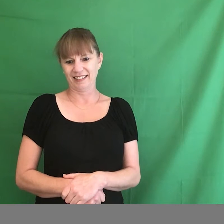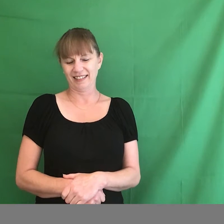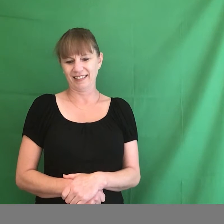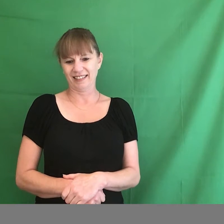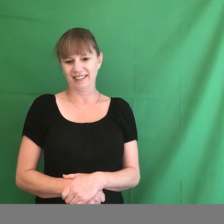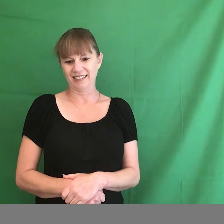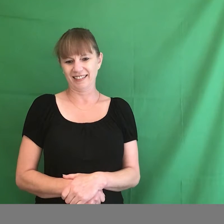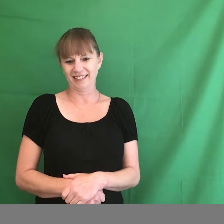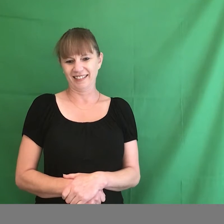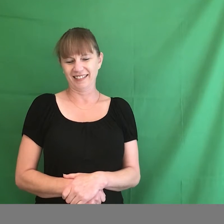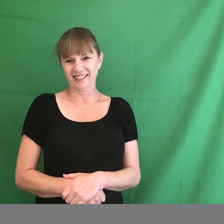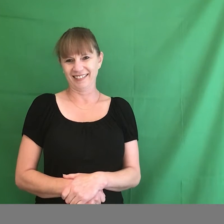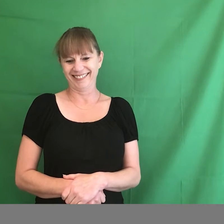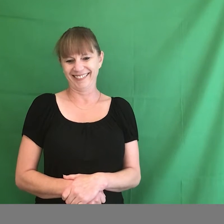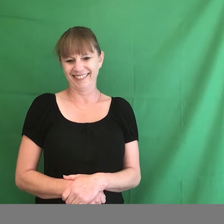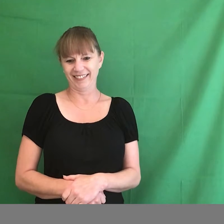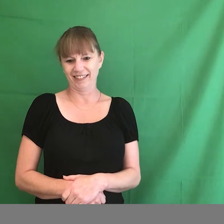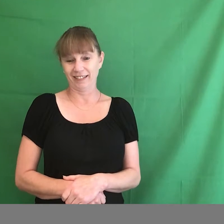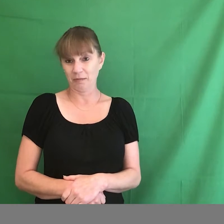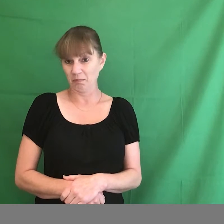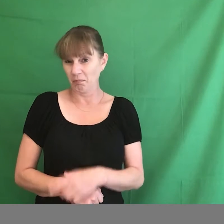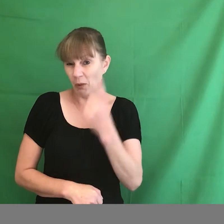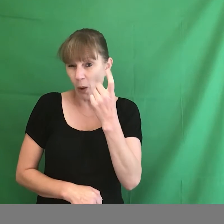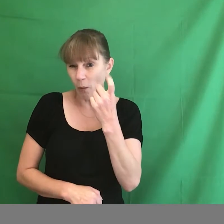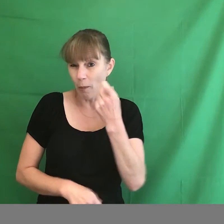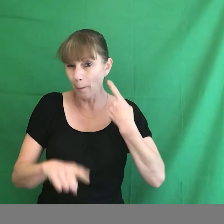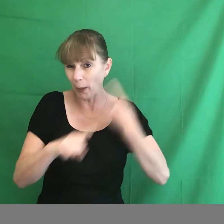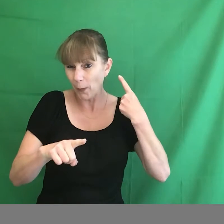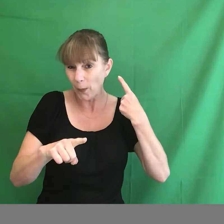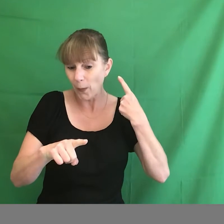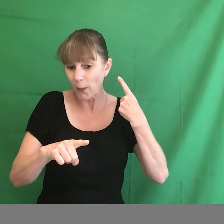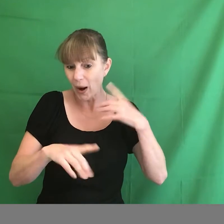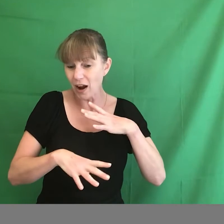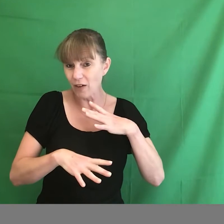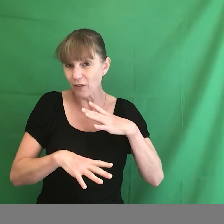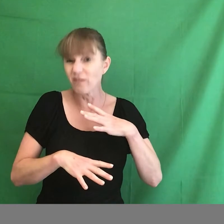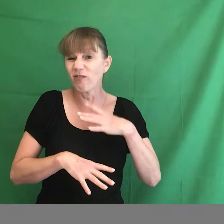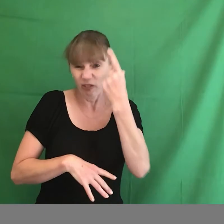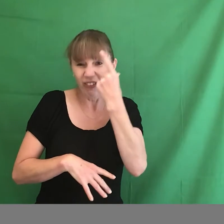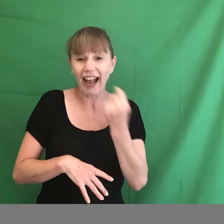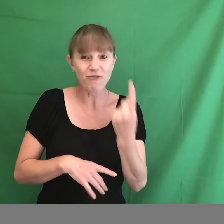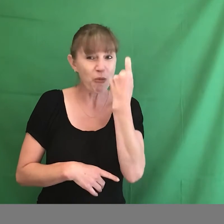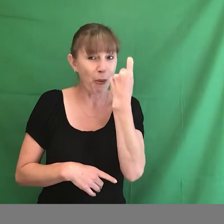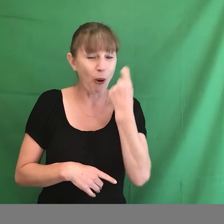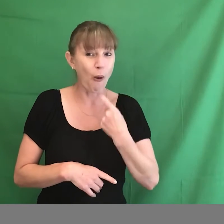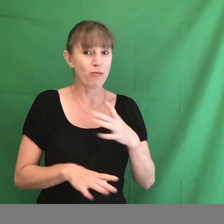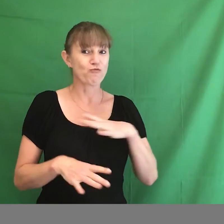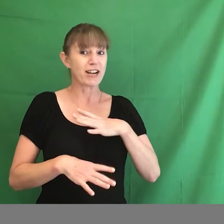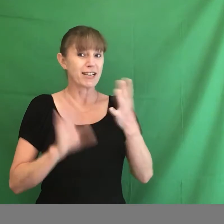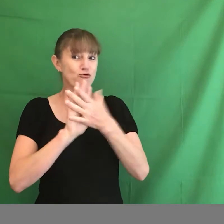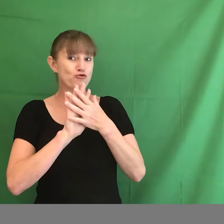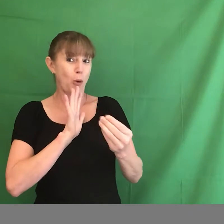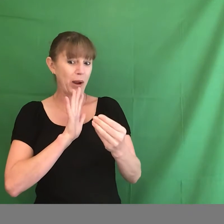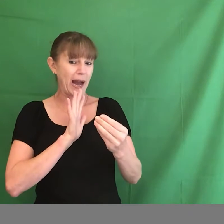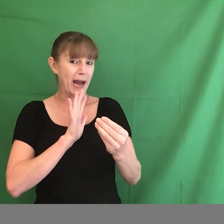I'm alive, alert, awake, enthusiastic. Do you reckon you've got one more in you? I reckon we can do one more.